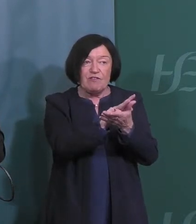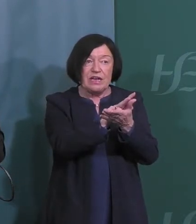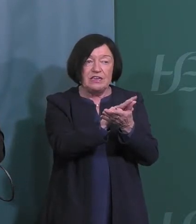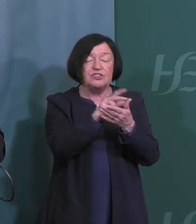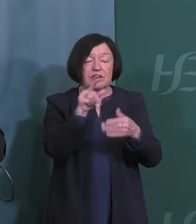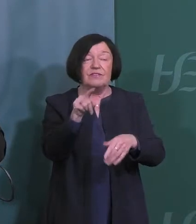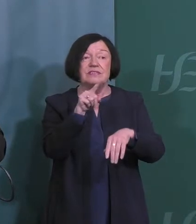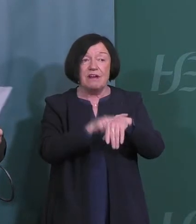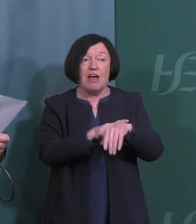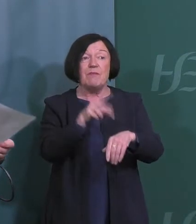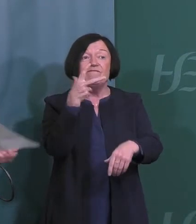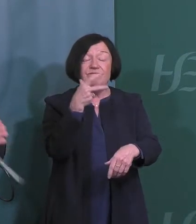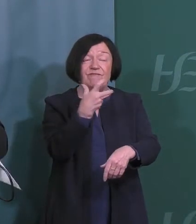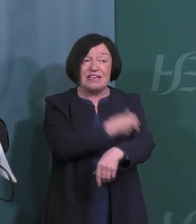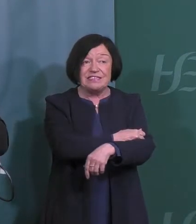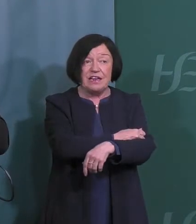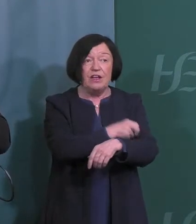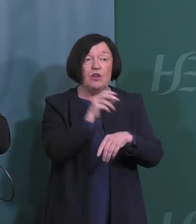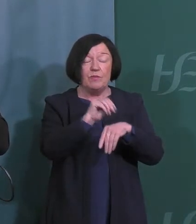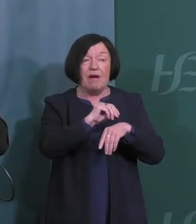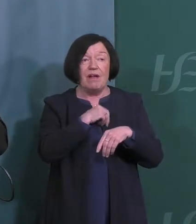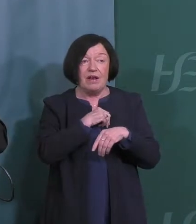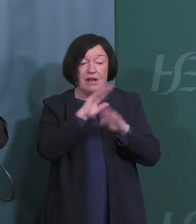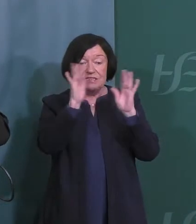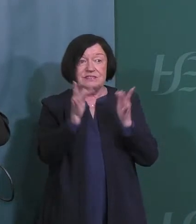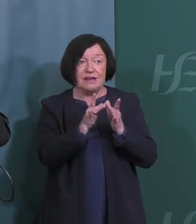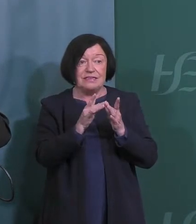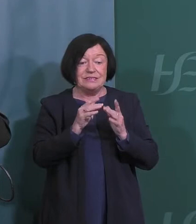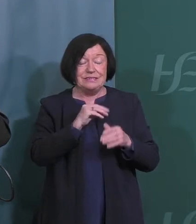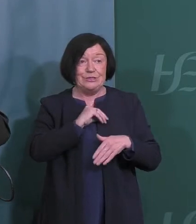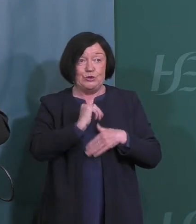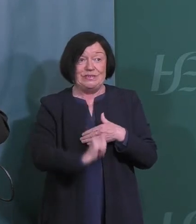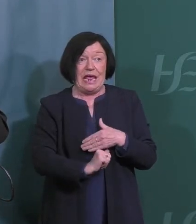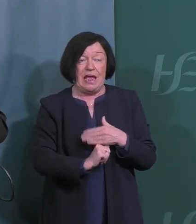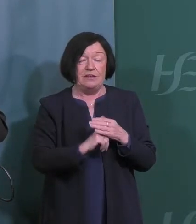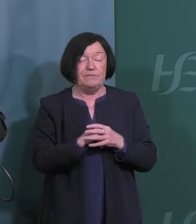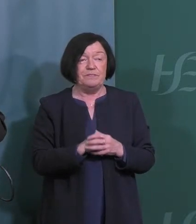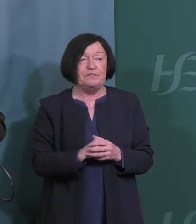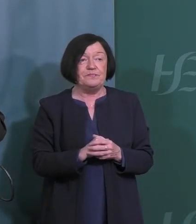point of vaccination will be on our site this afternoon.